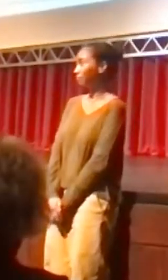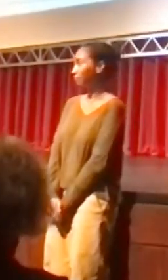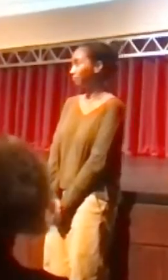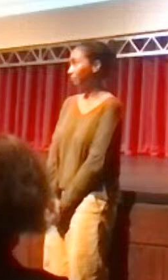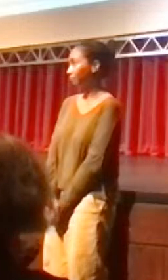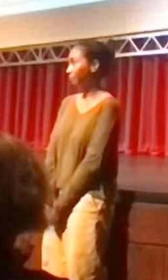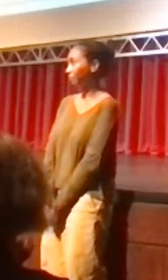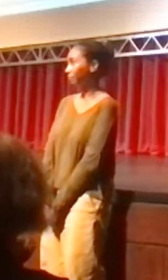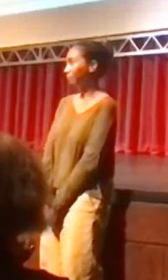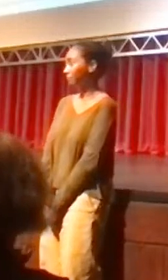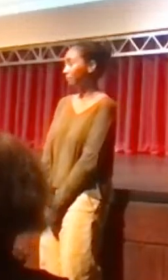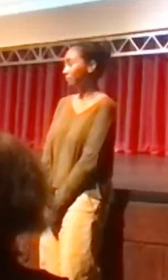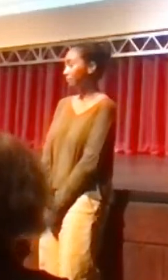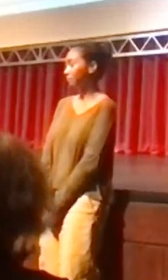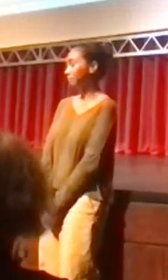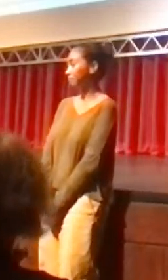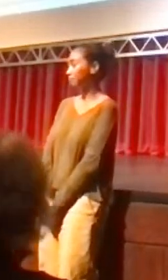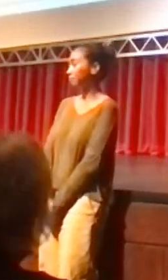aroha,